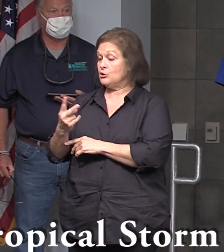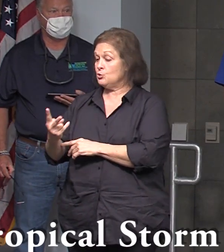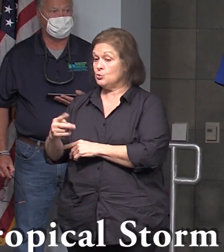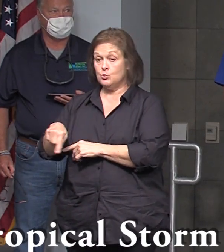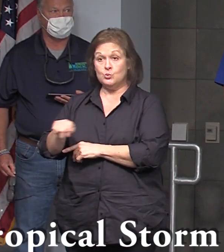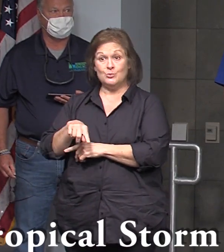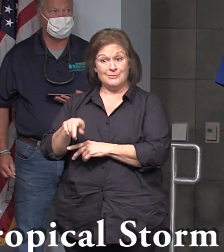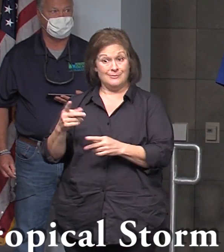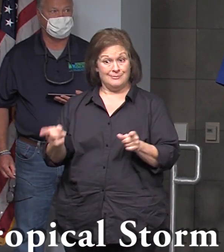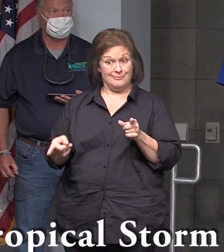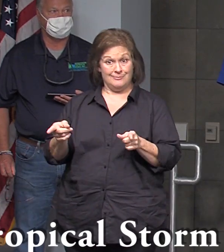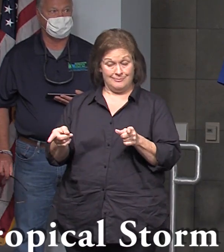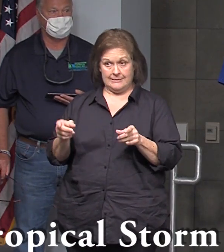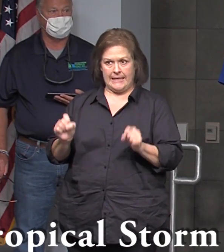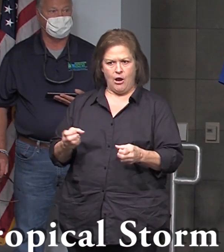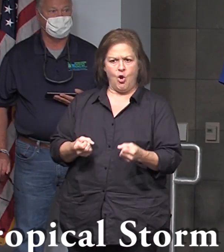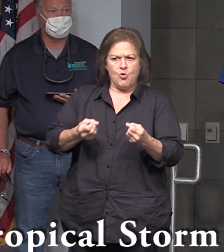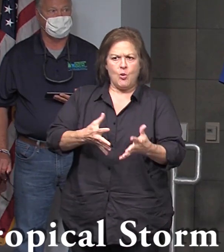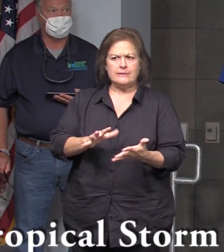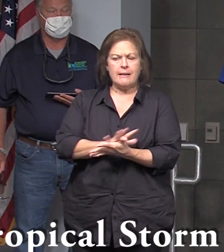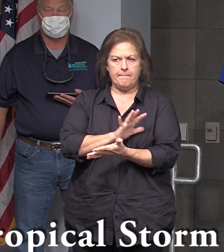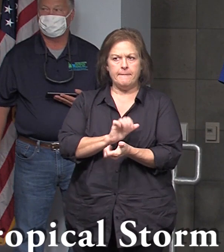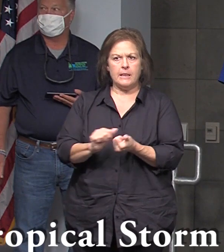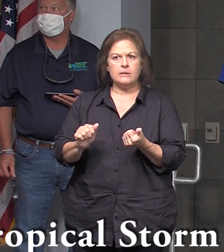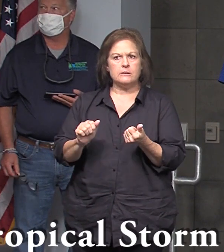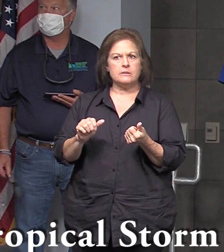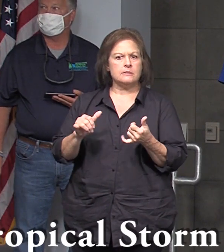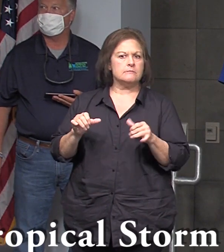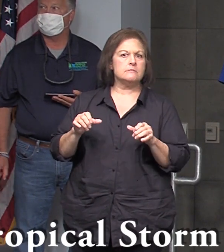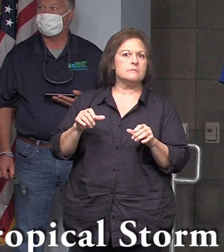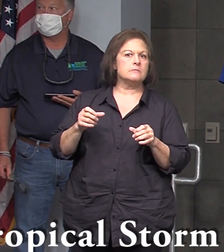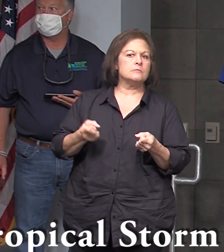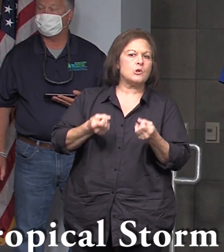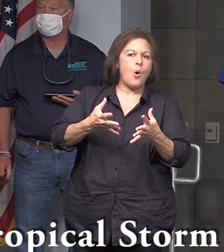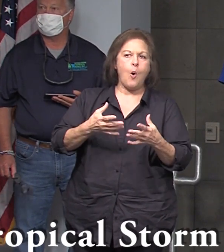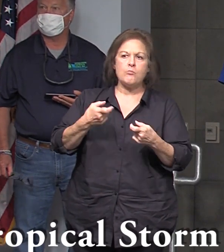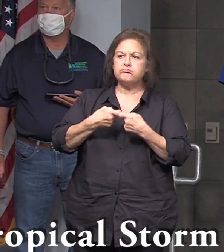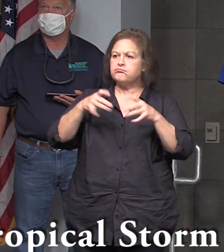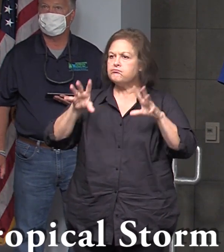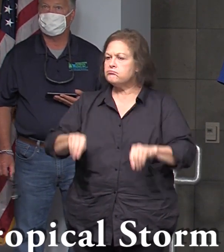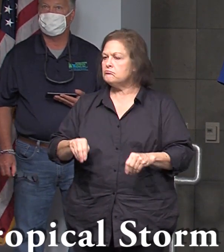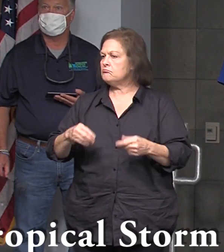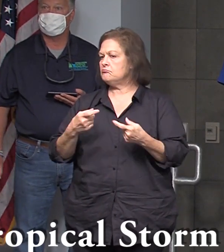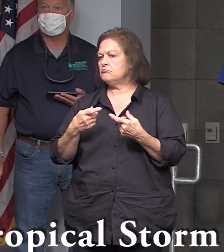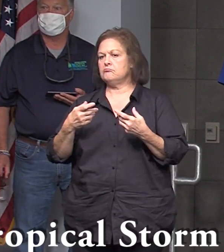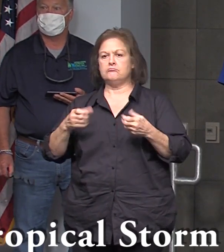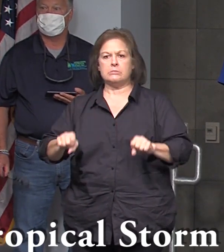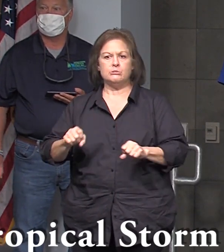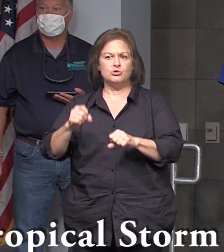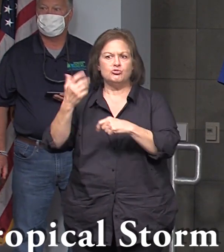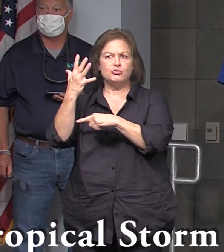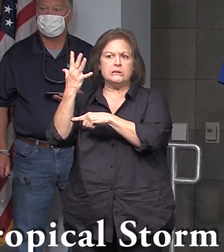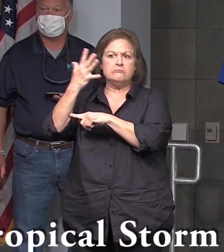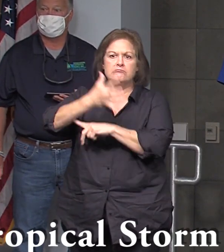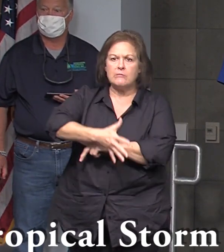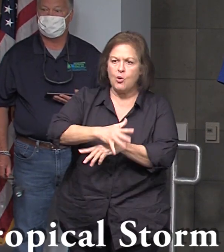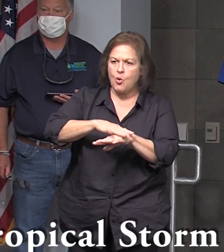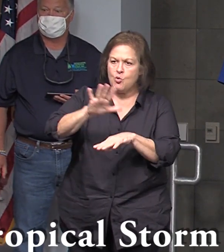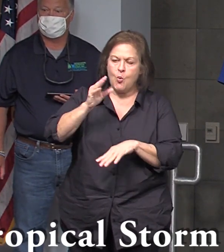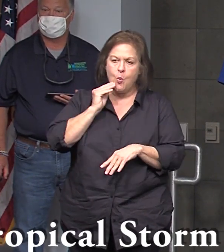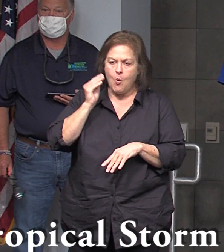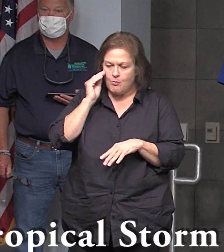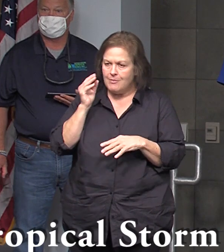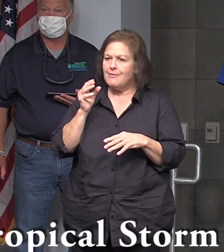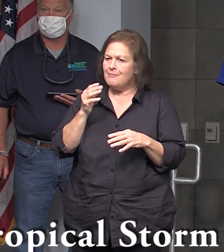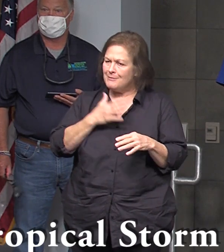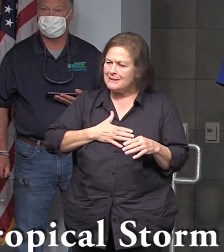cause catastrophic damages. That means widespread power outages, trees on your home potentially. Have a plan in place.